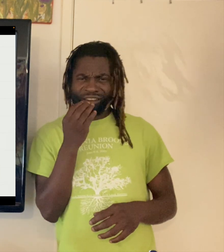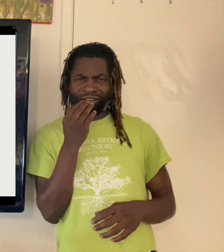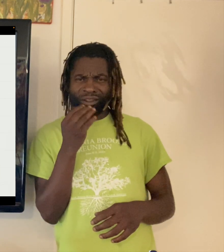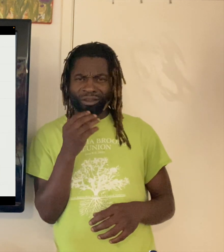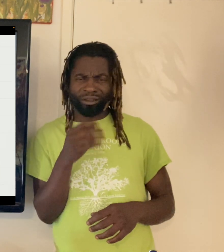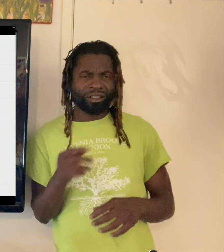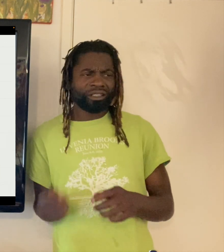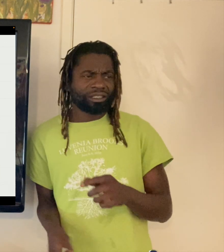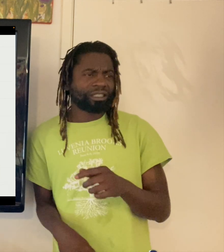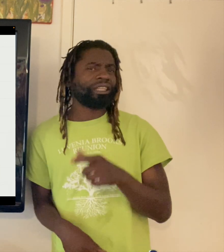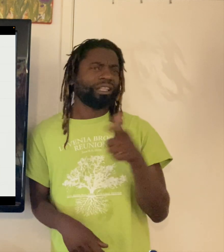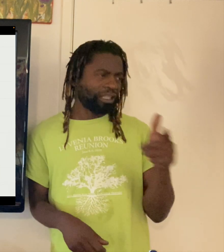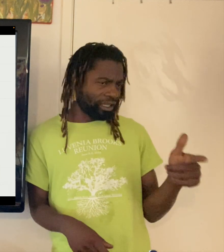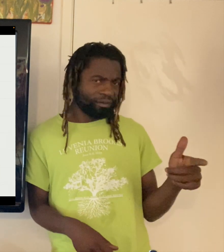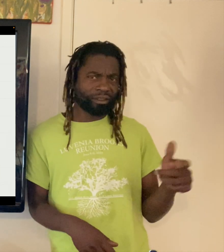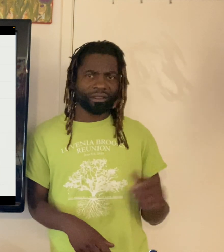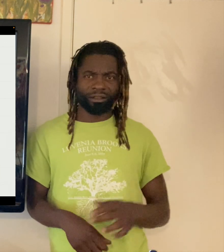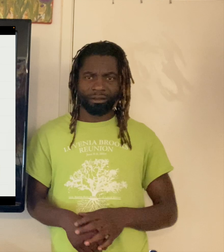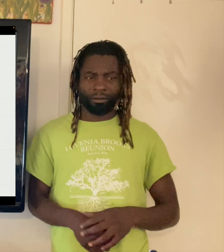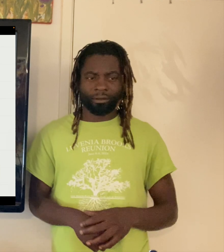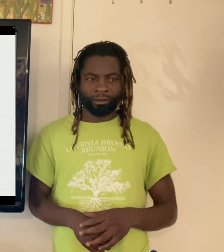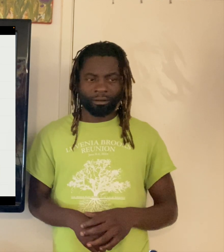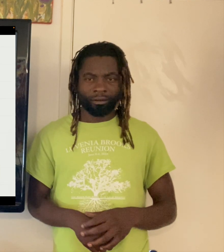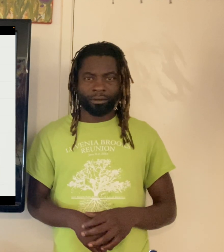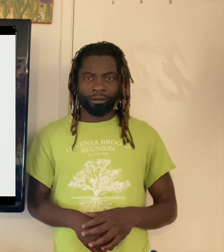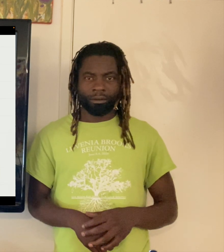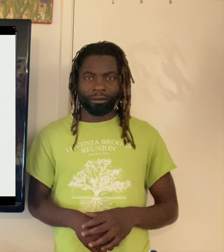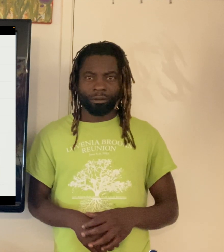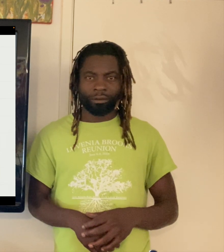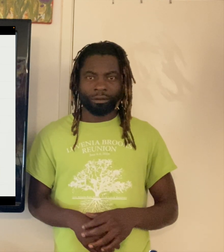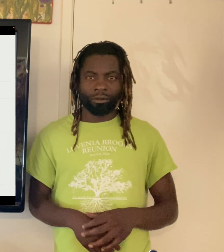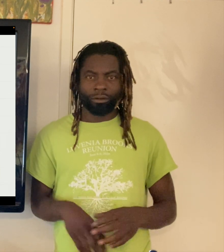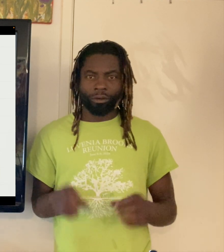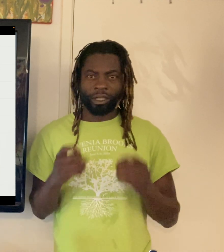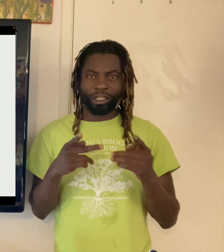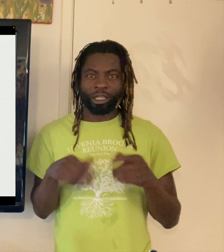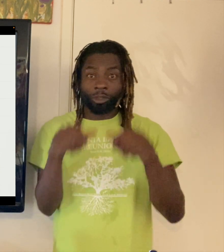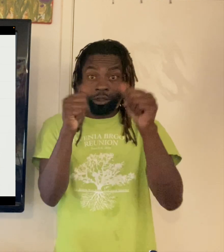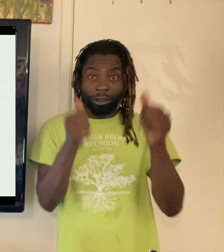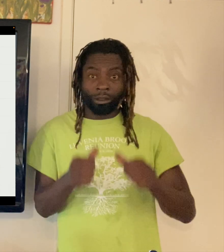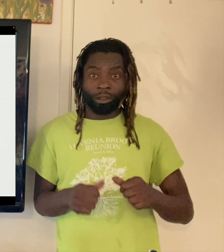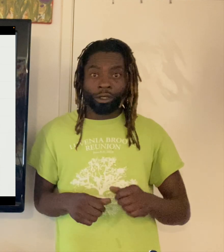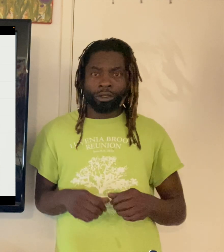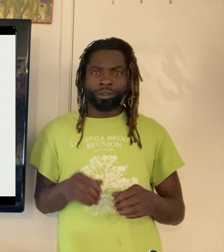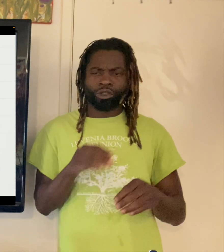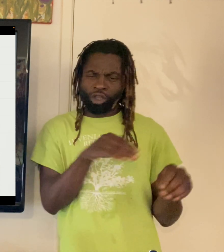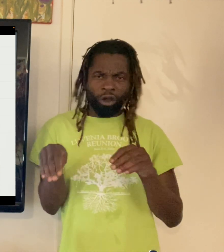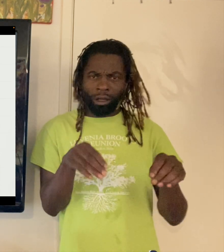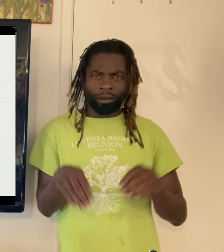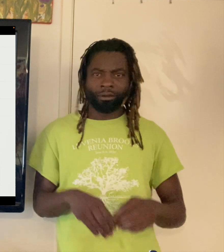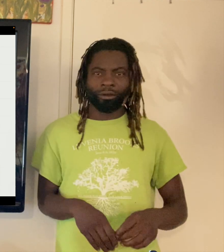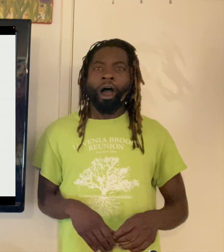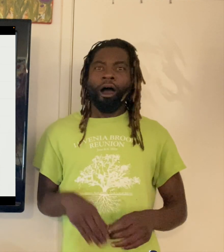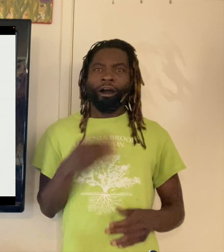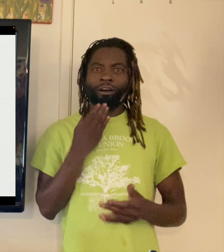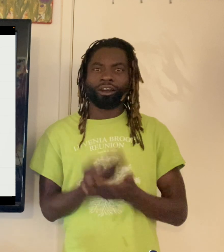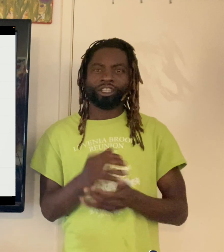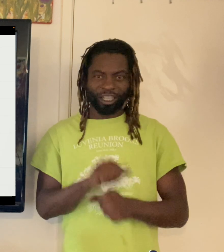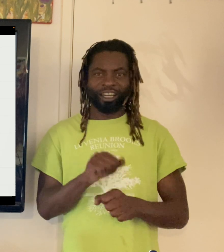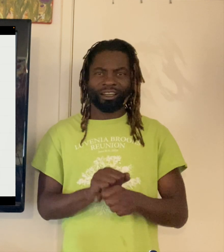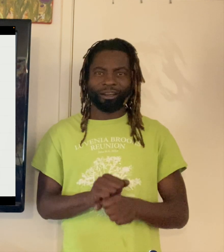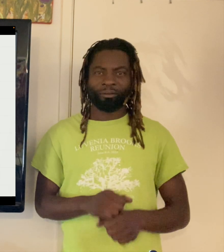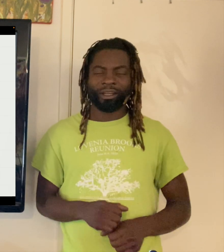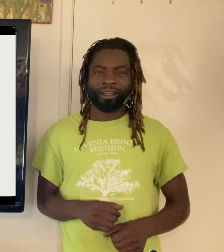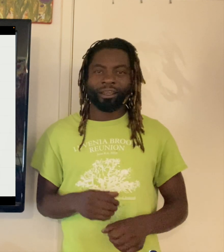the shapes that are not food to go to the left side over here. Okay, shapes, sort! Whoa,